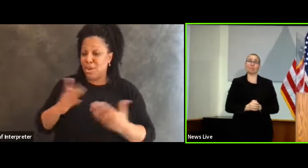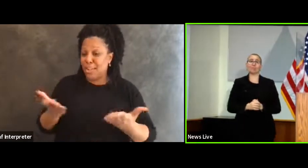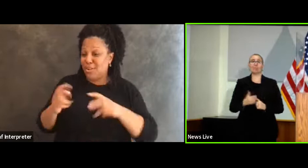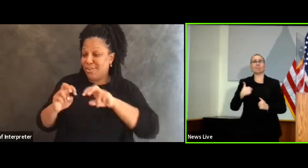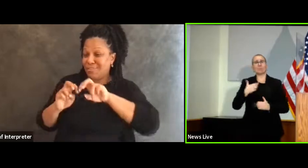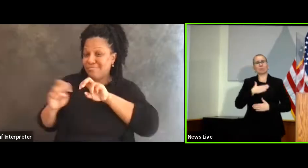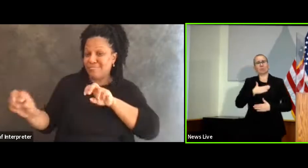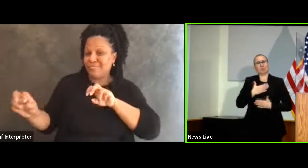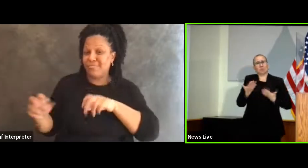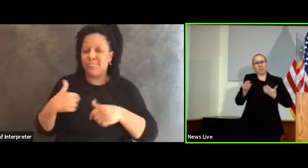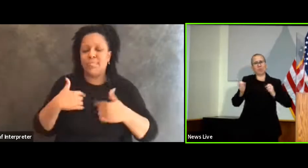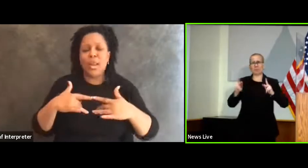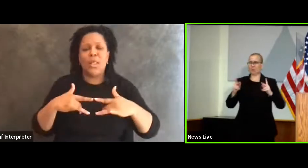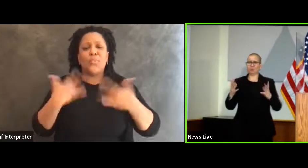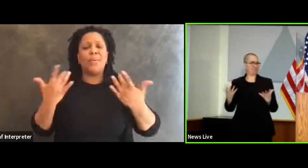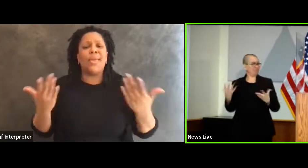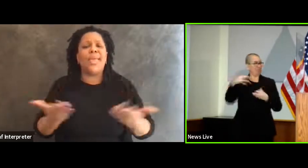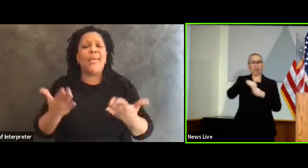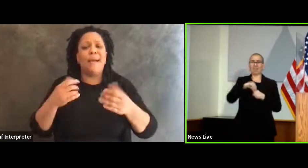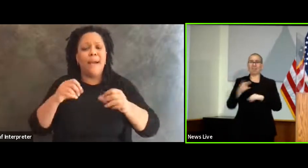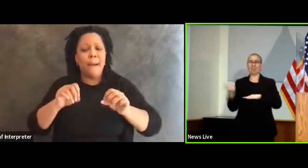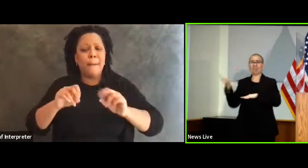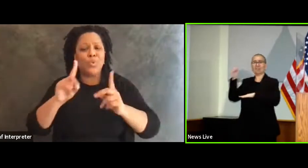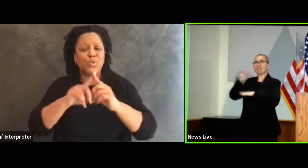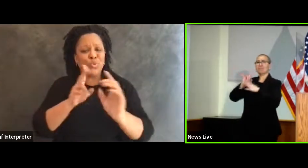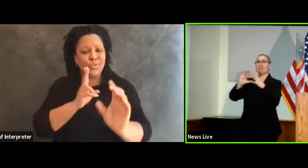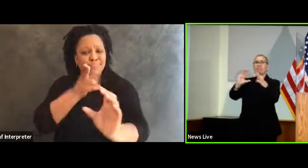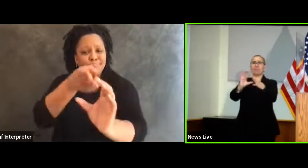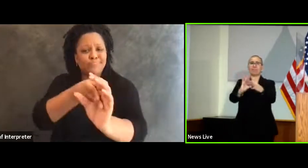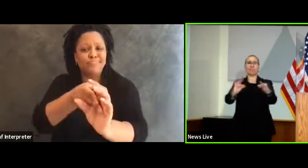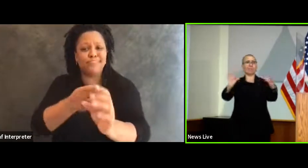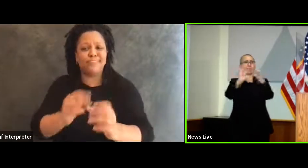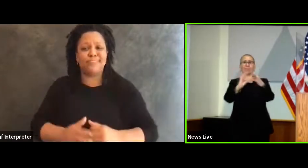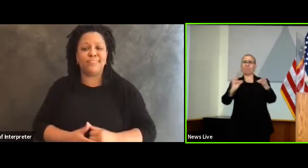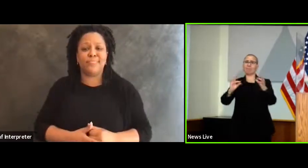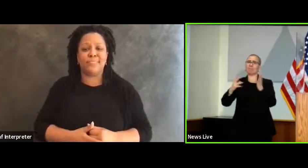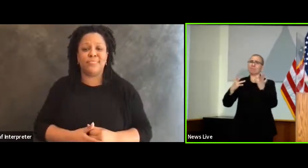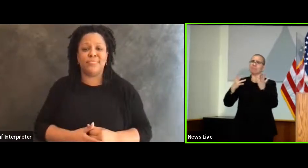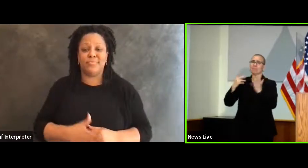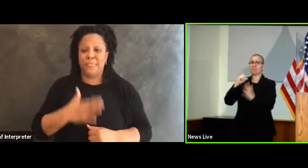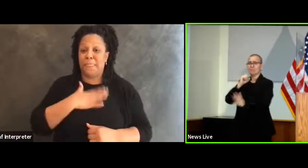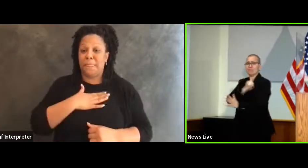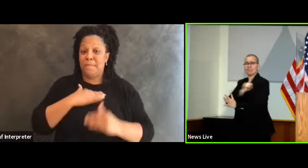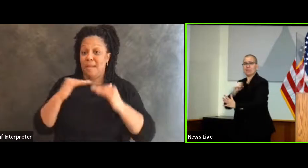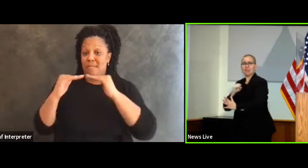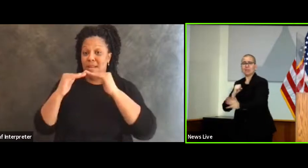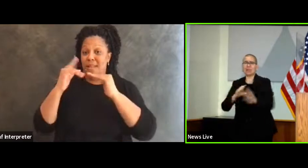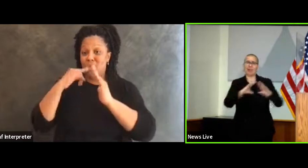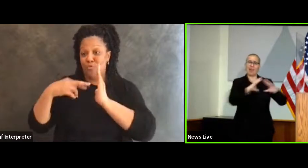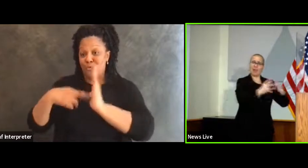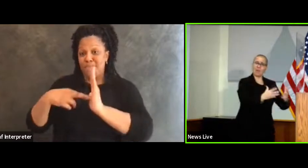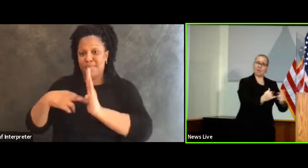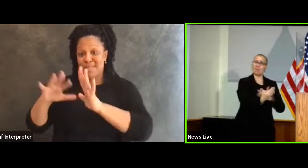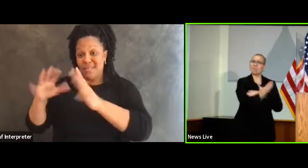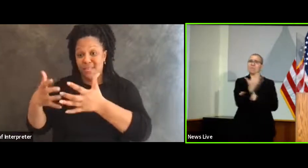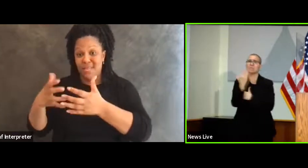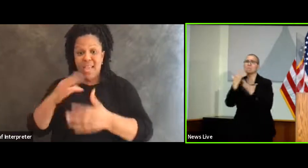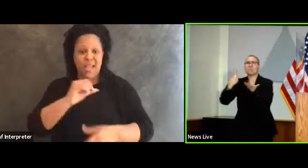you and my colleagues from the Senate and House this morning to address the important issue of police reform.